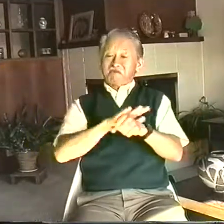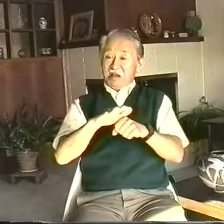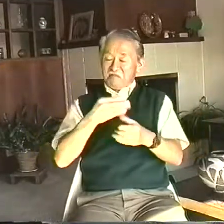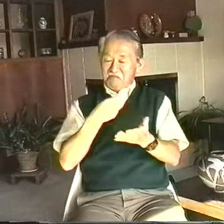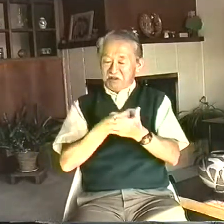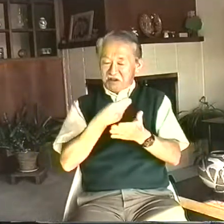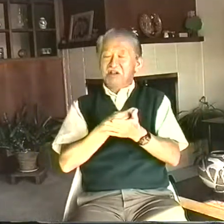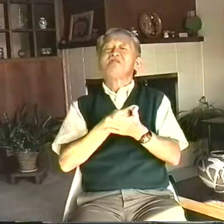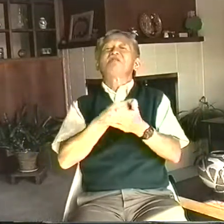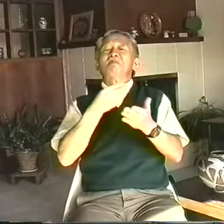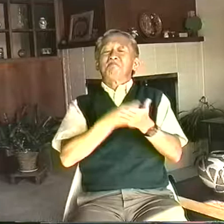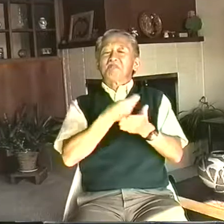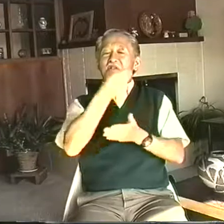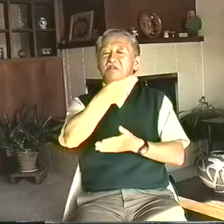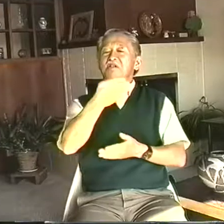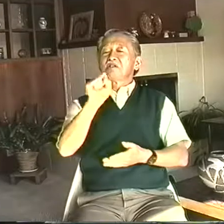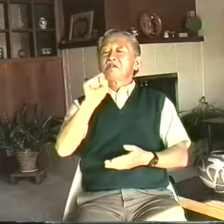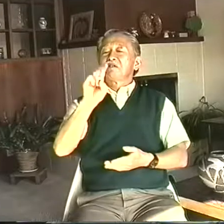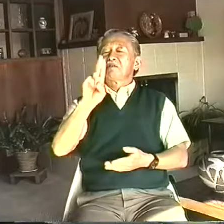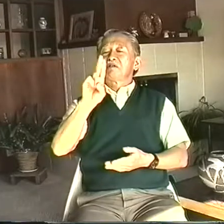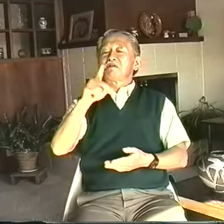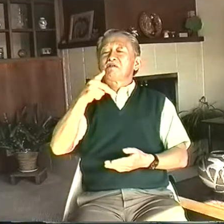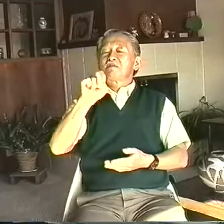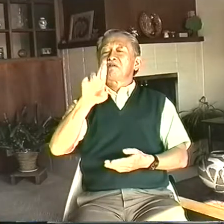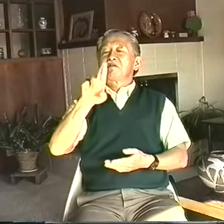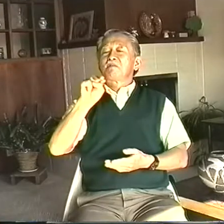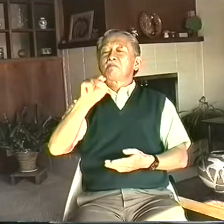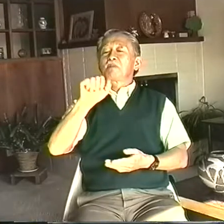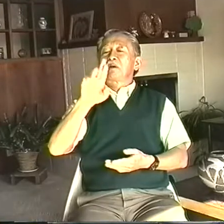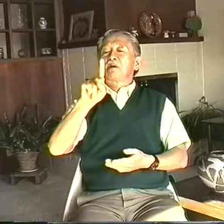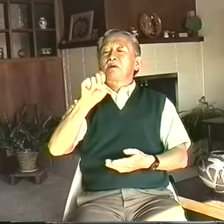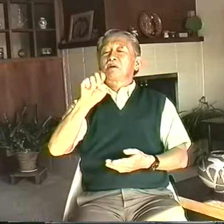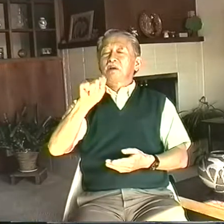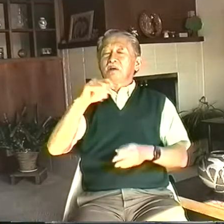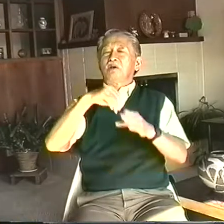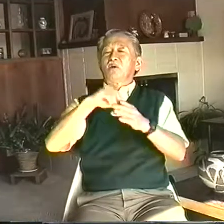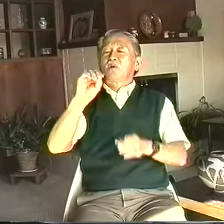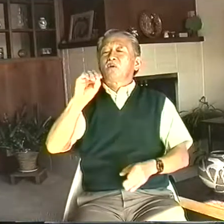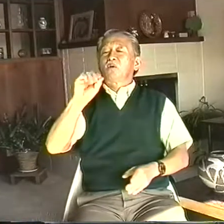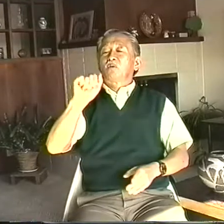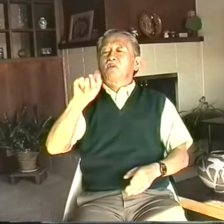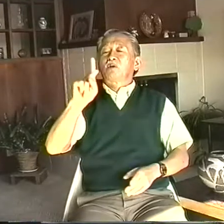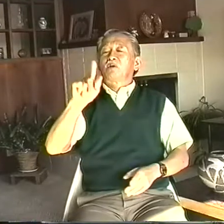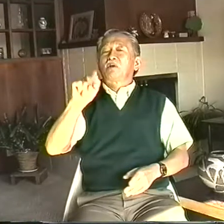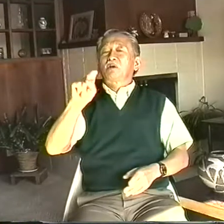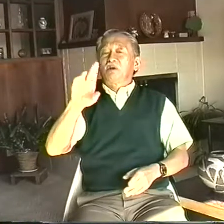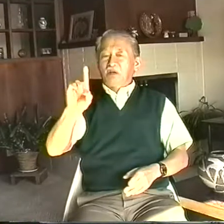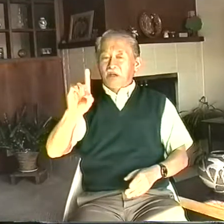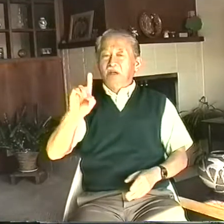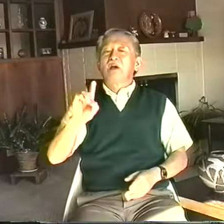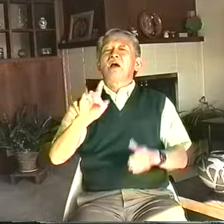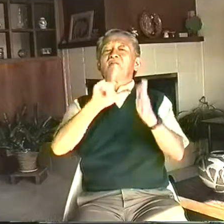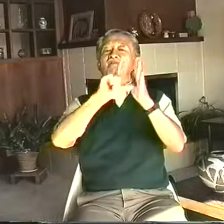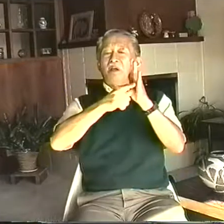he became very successful. When he had saved enough money, he invested in a supermarket in